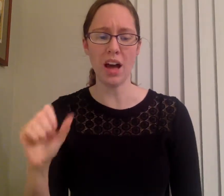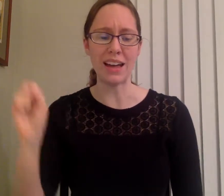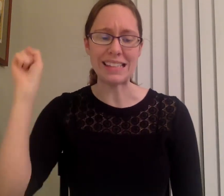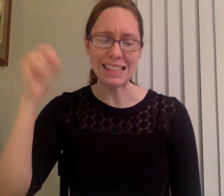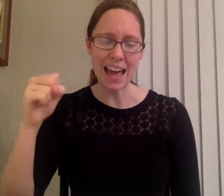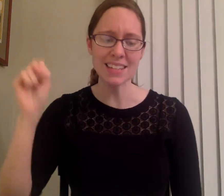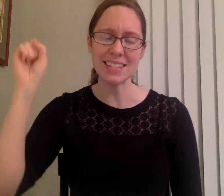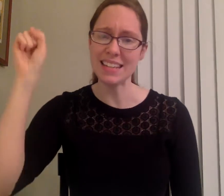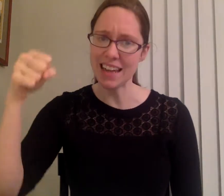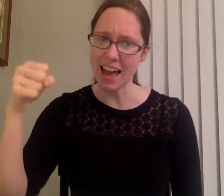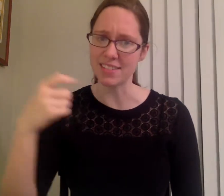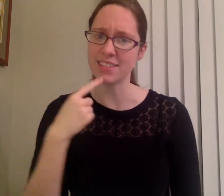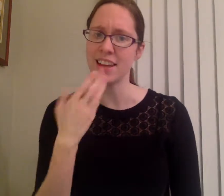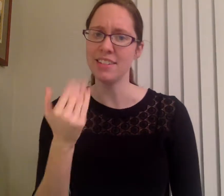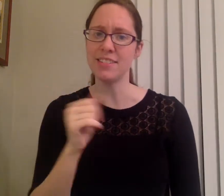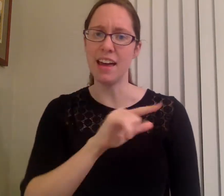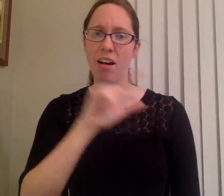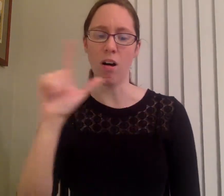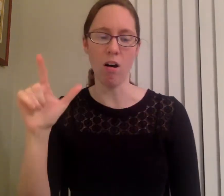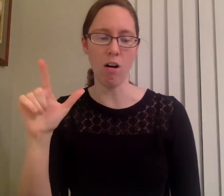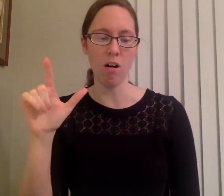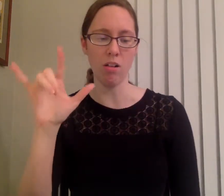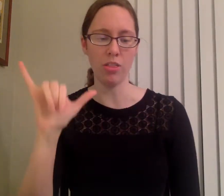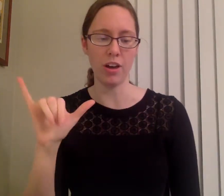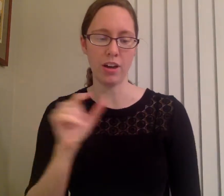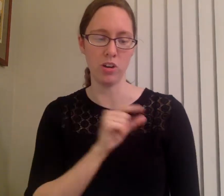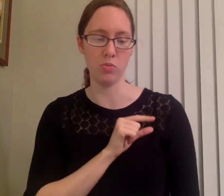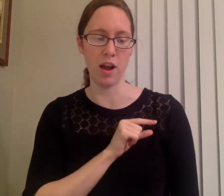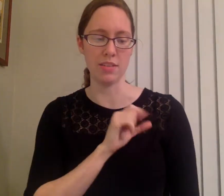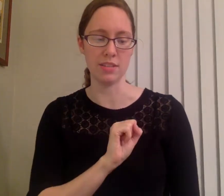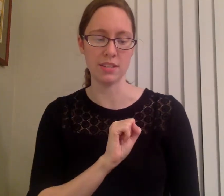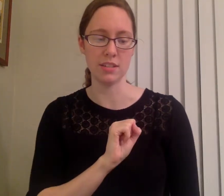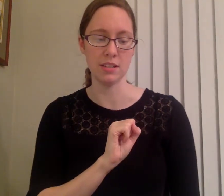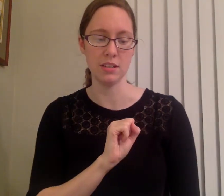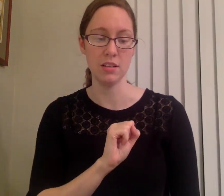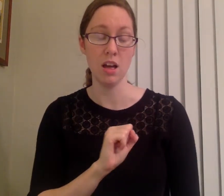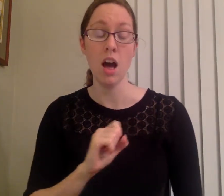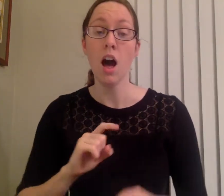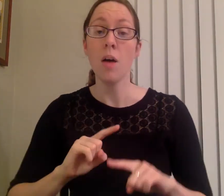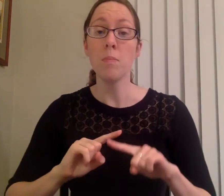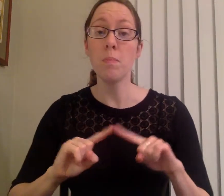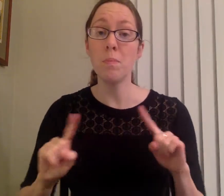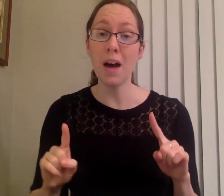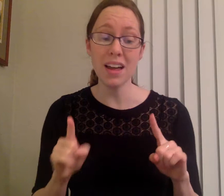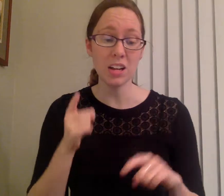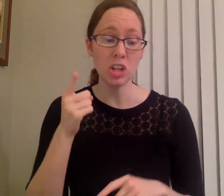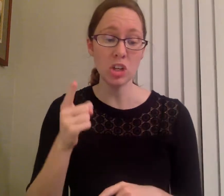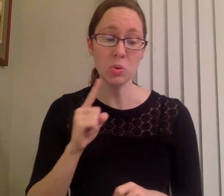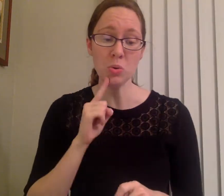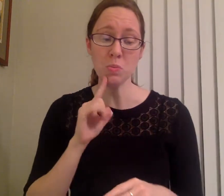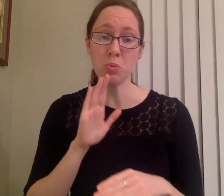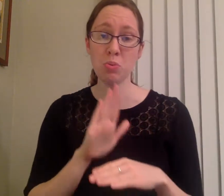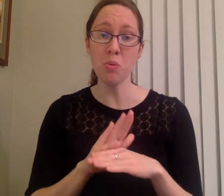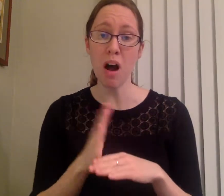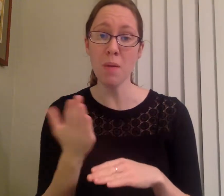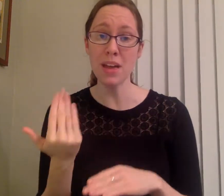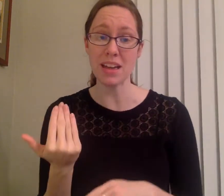ooga, yes, yes, said all the grunts. But you